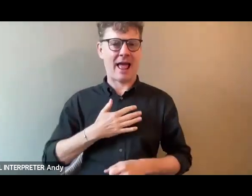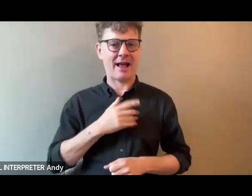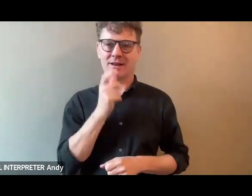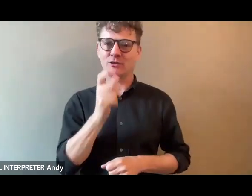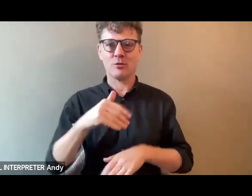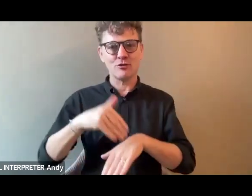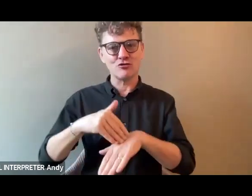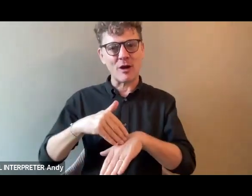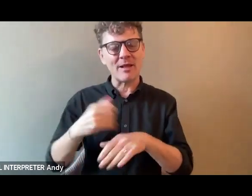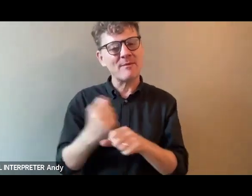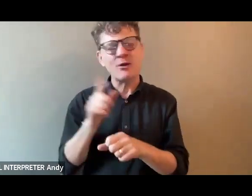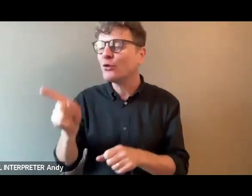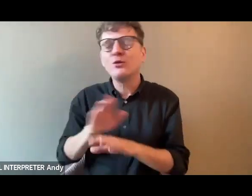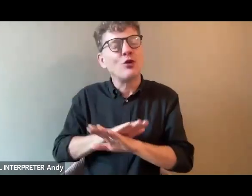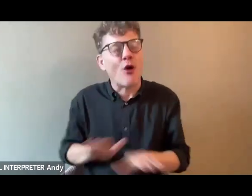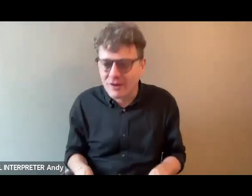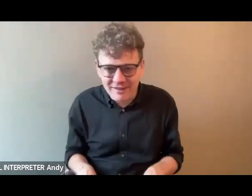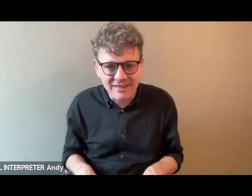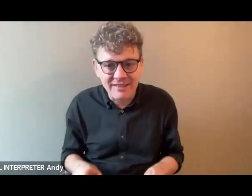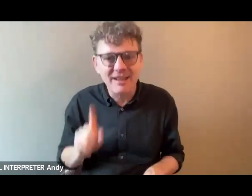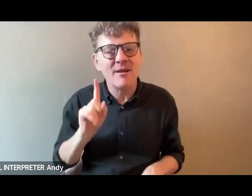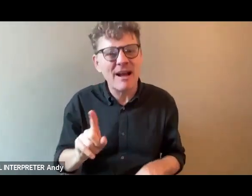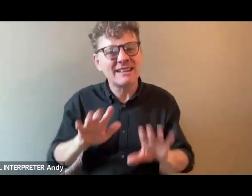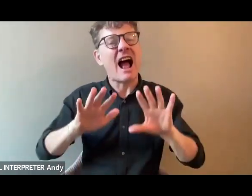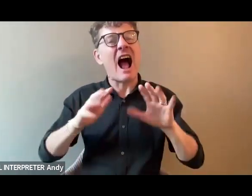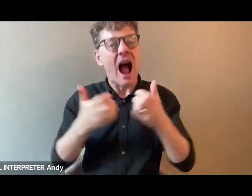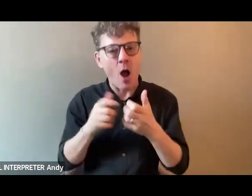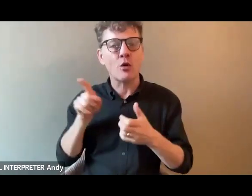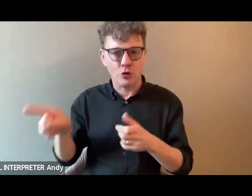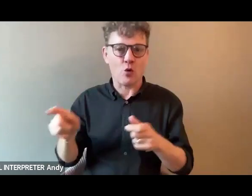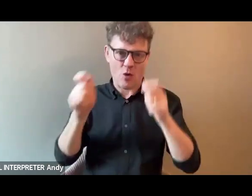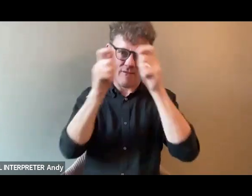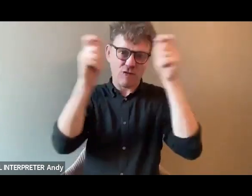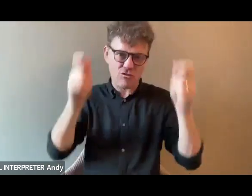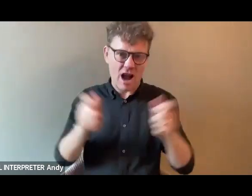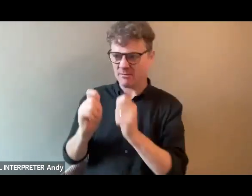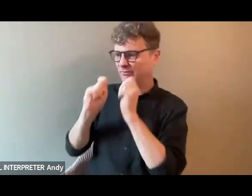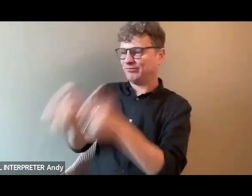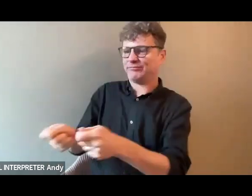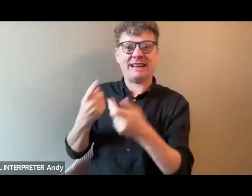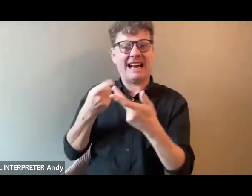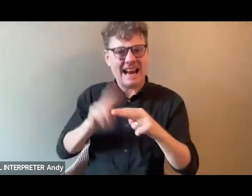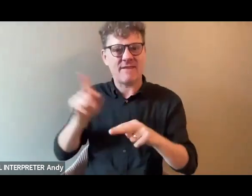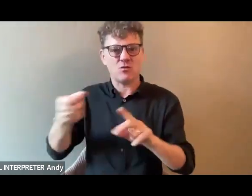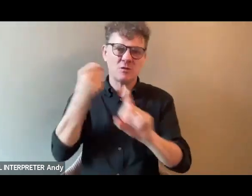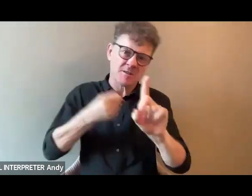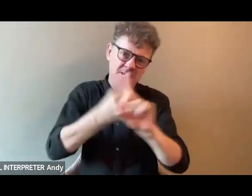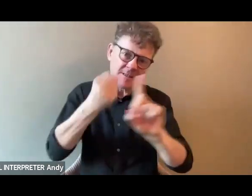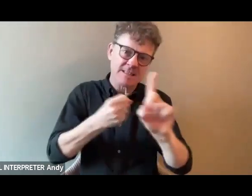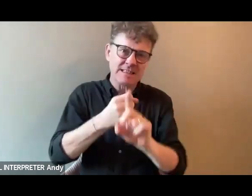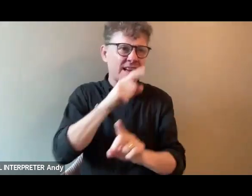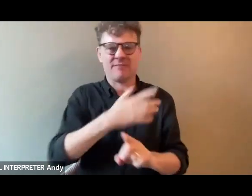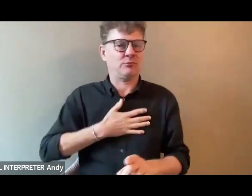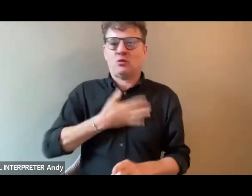troublemaker. Clearly, you're not a troublemaker. It's how you're framed if you are suggesting something that nobody wants to really do or